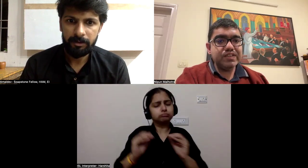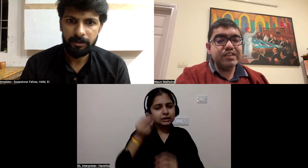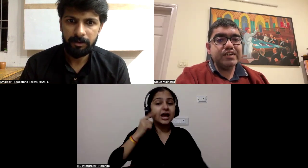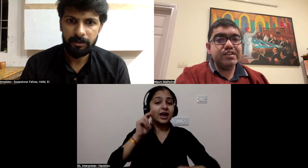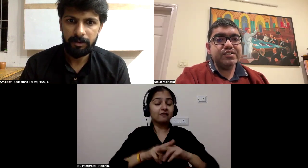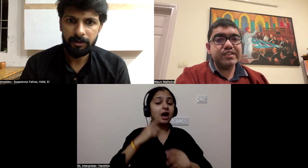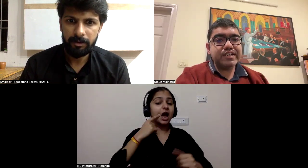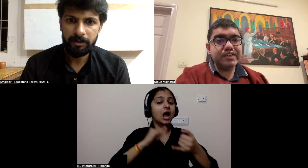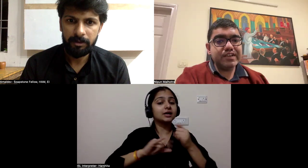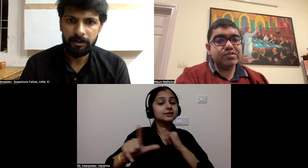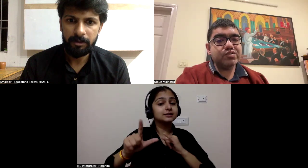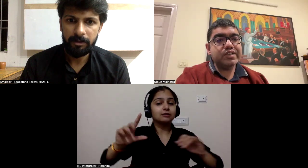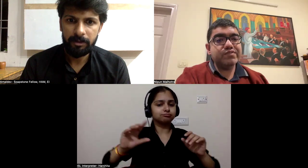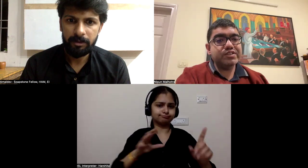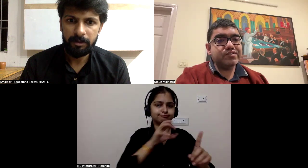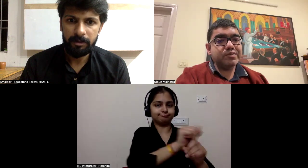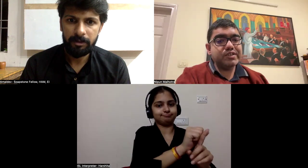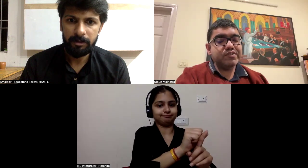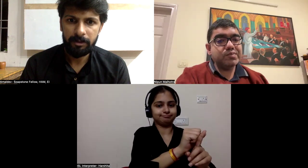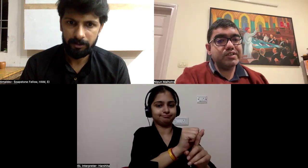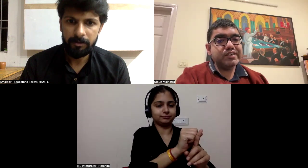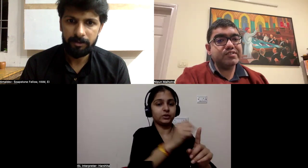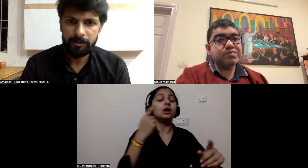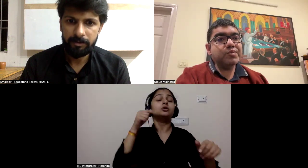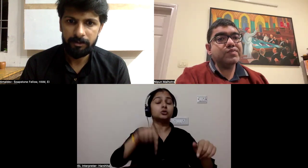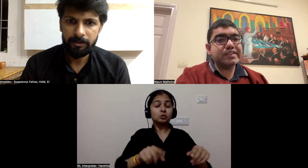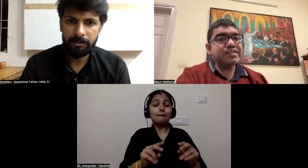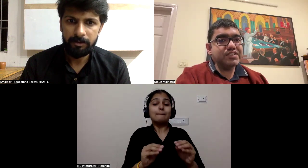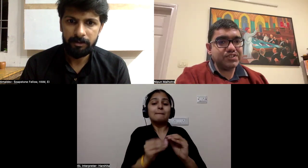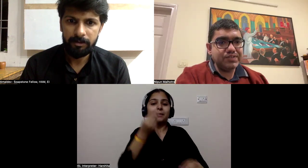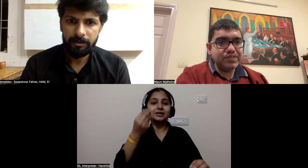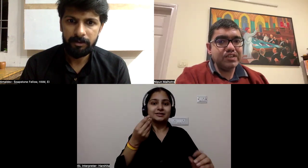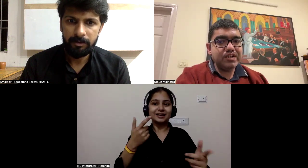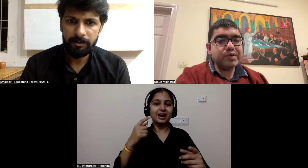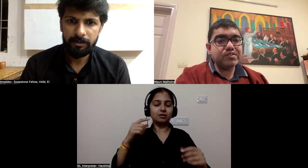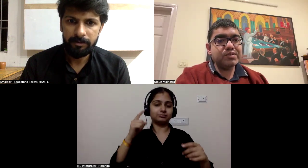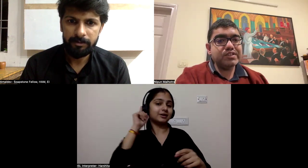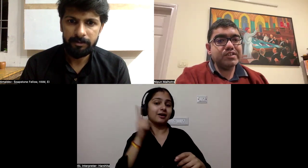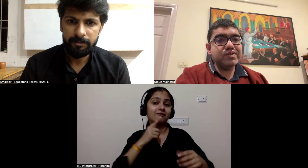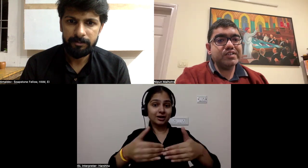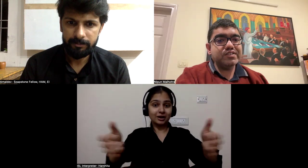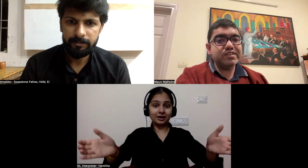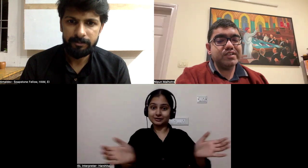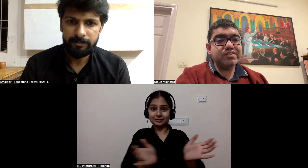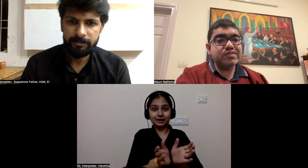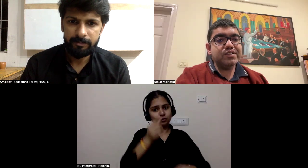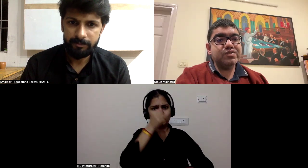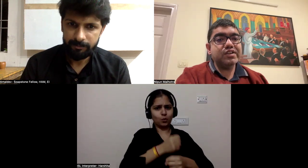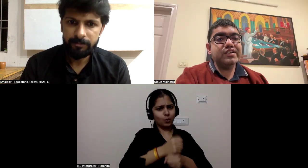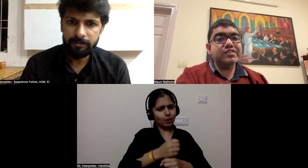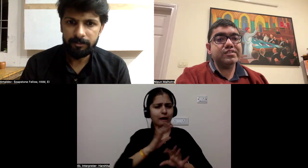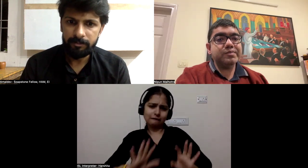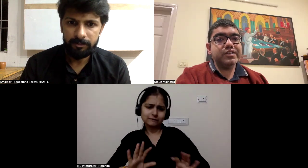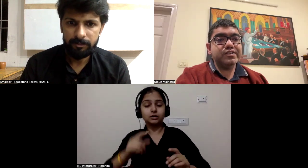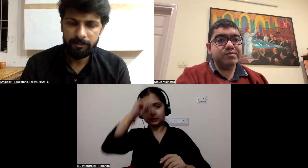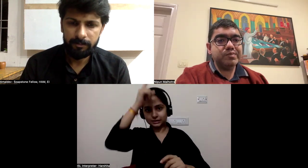recognized. Secondly, I also thought that for the deaf community, it would be a great moment of recognition, apart from the legal advantages that sign language gives, that the